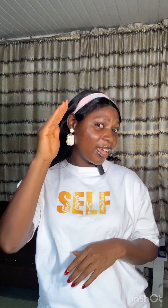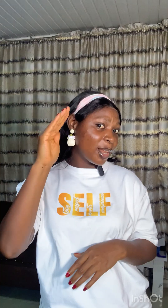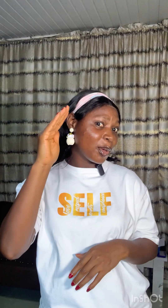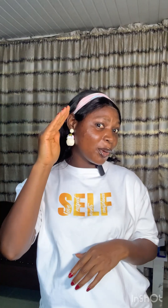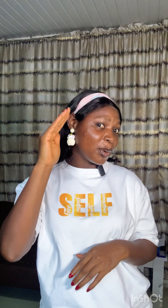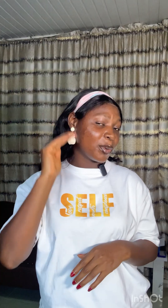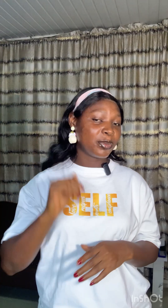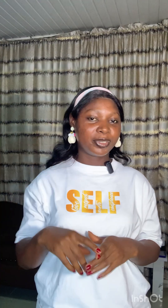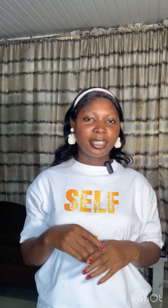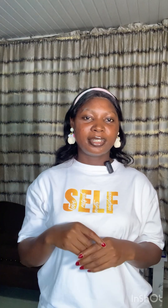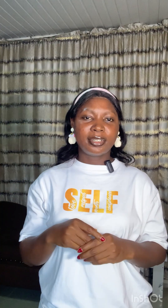Hello.